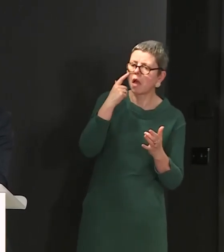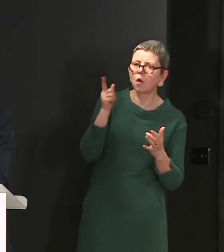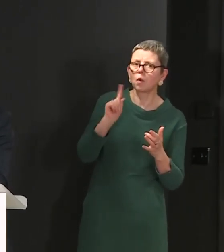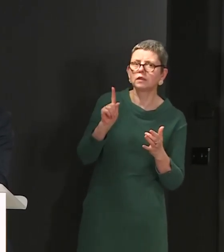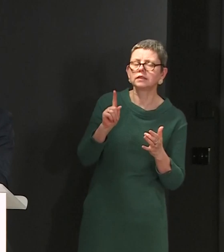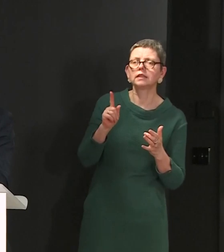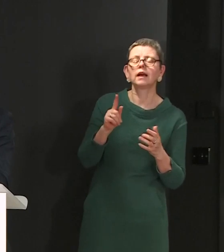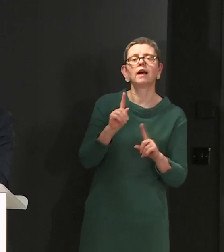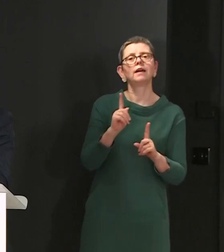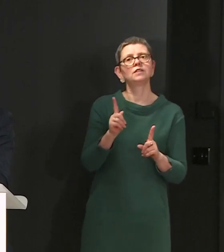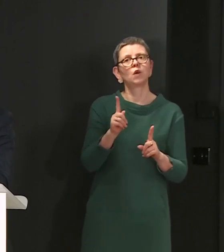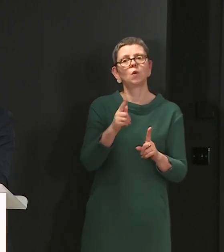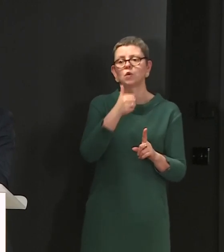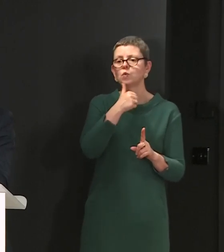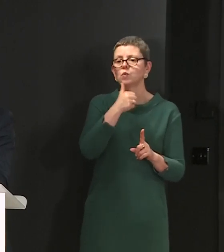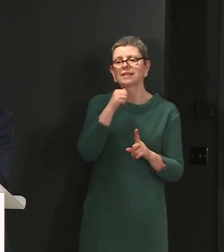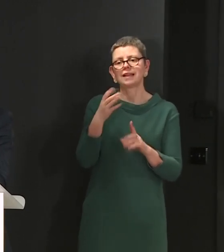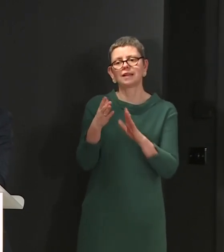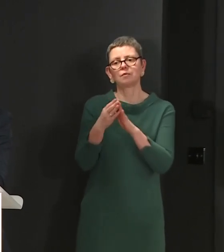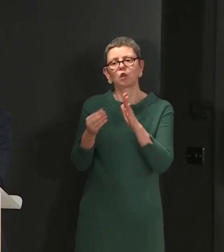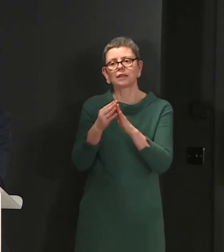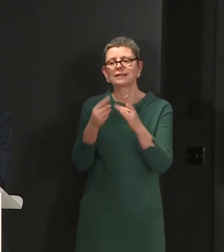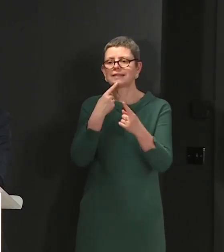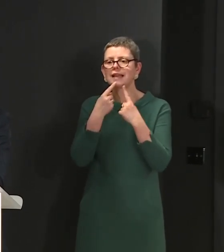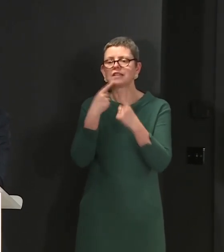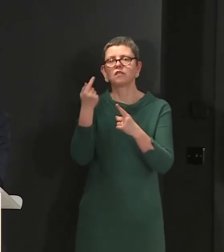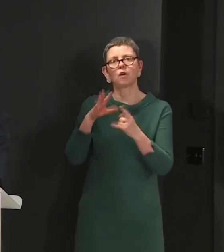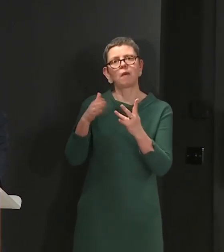using the models that have been used elsewhere, using the data